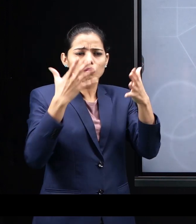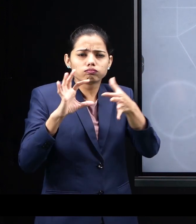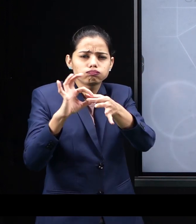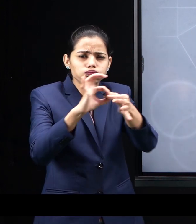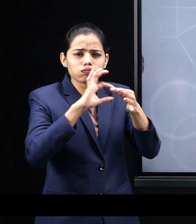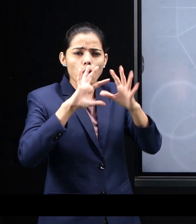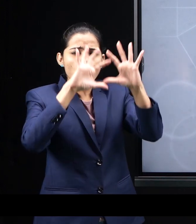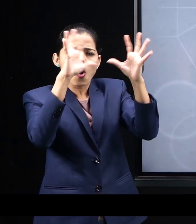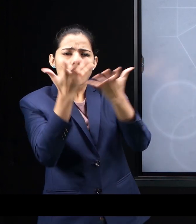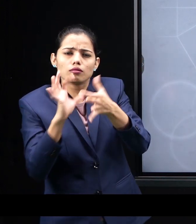Union of two sets.